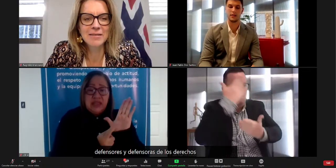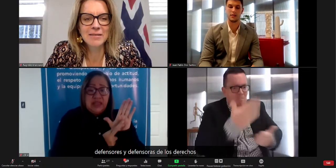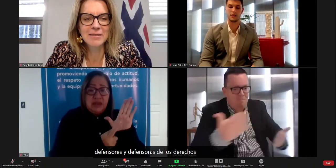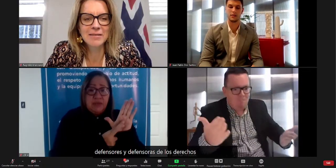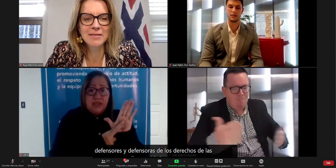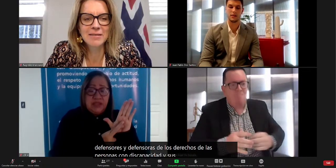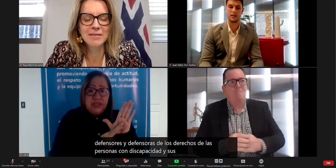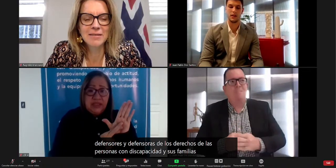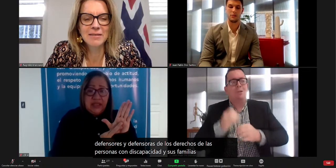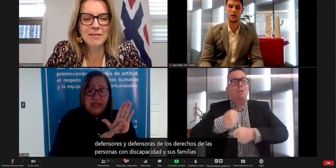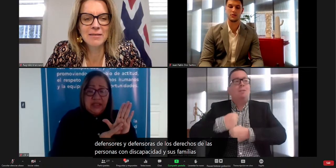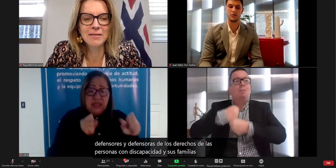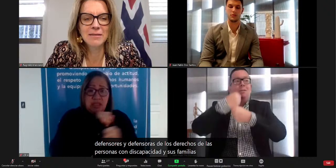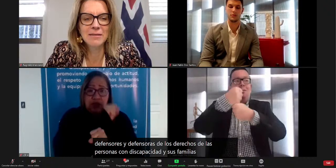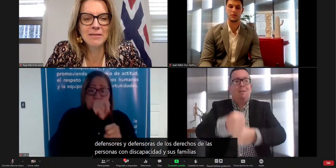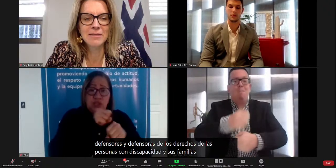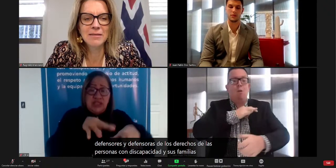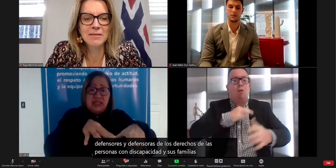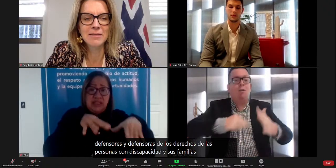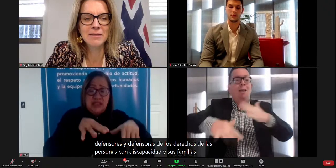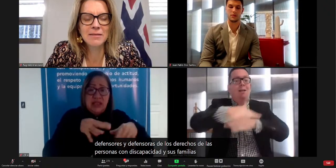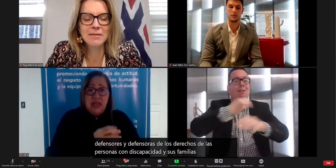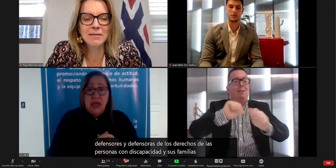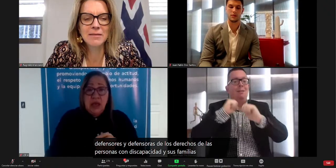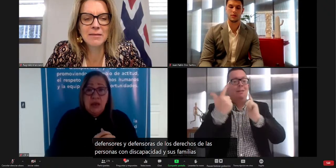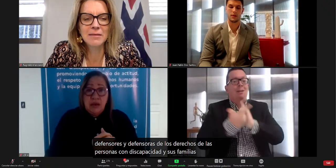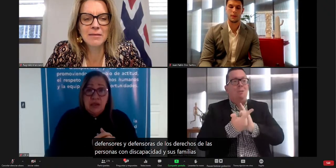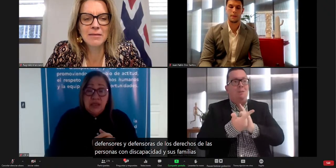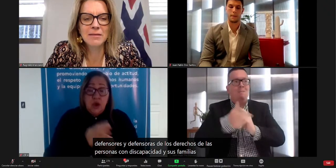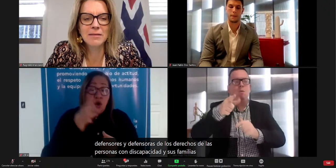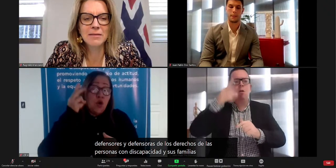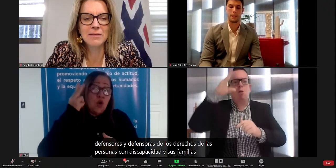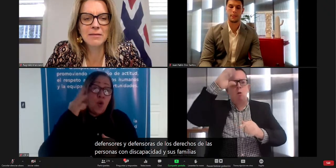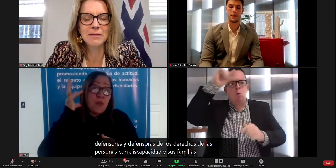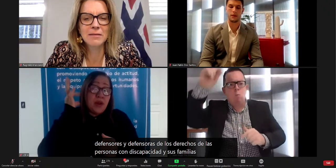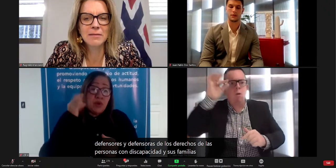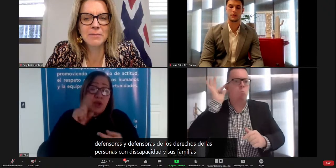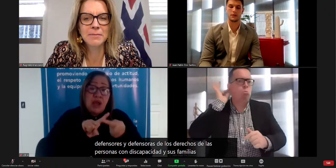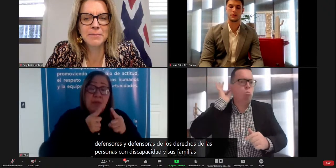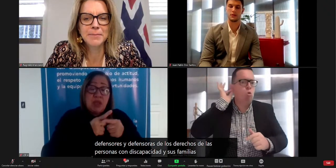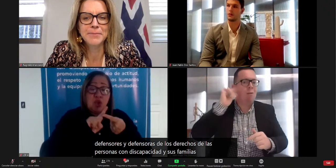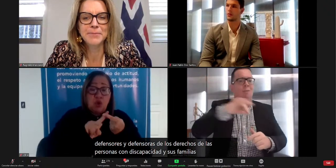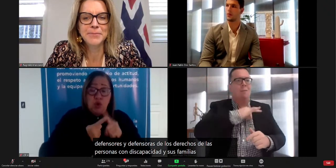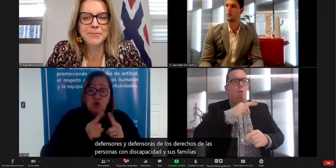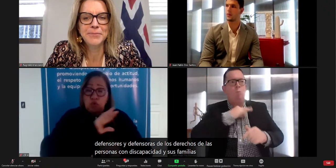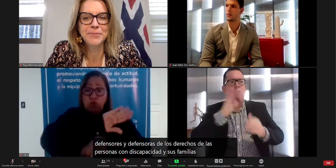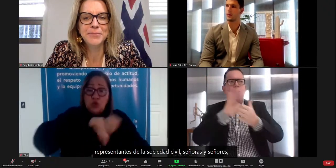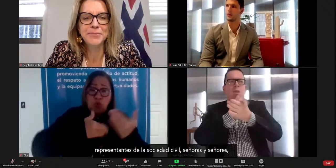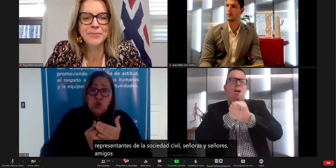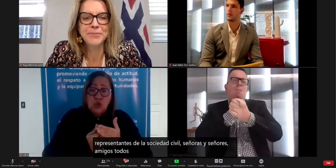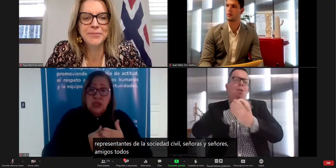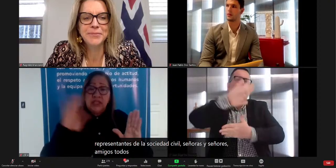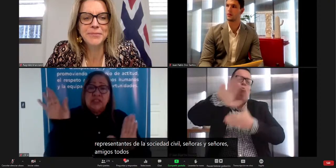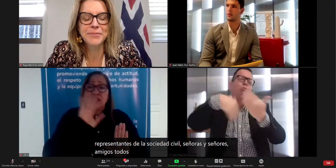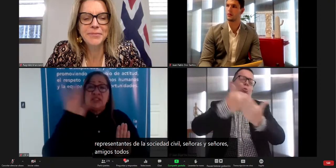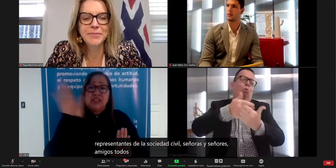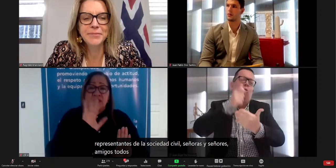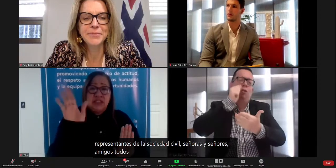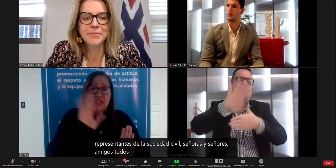families representatives of the civil society ladies and gentlemen dear friends